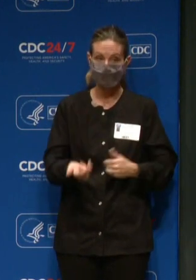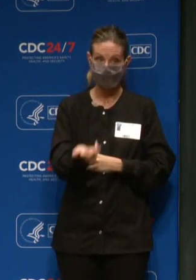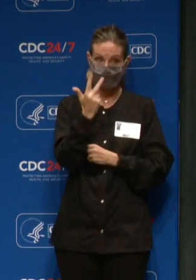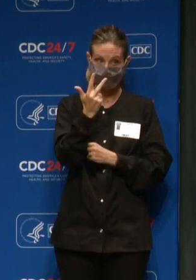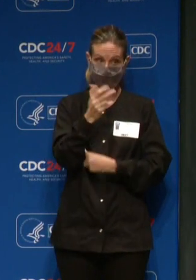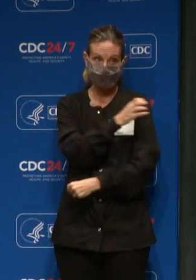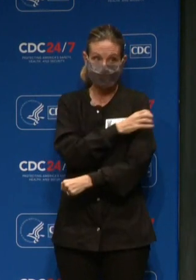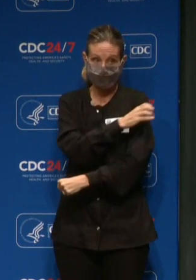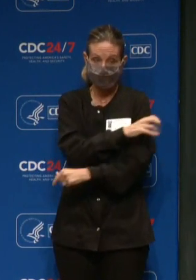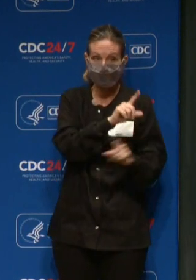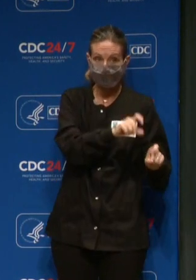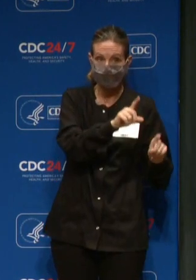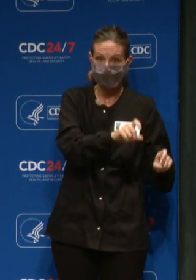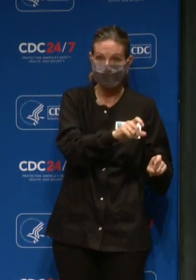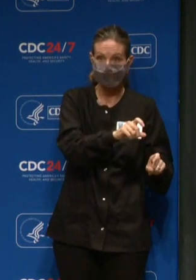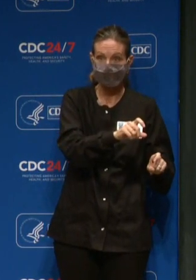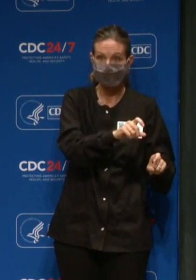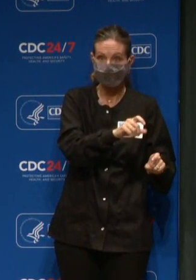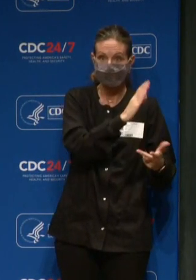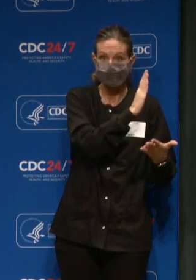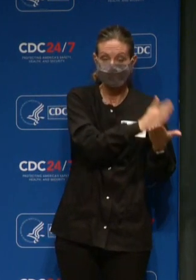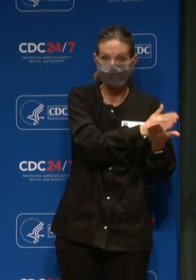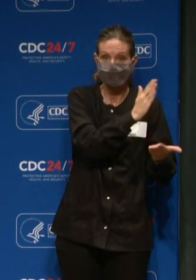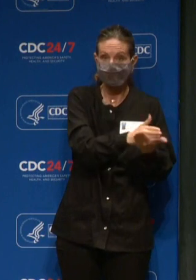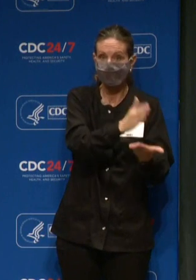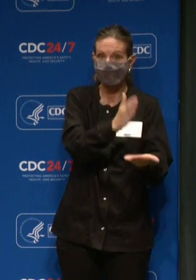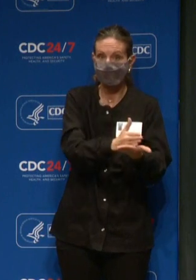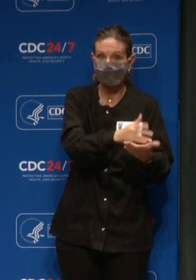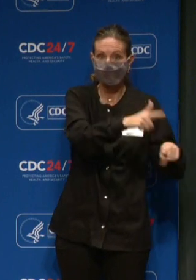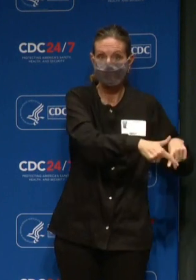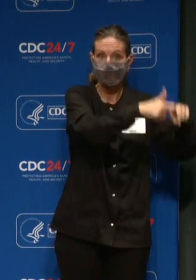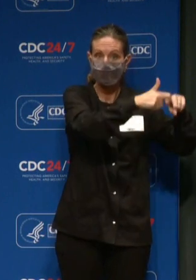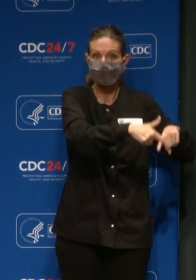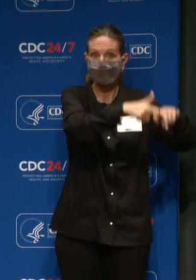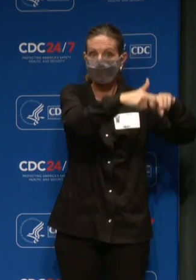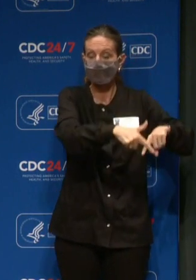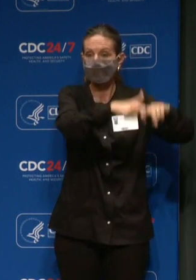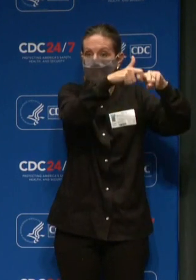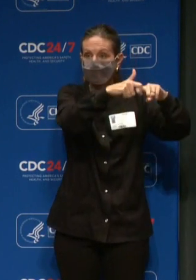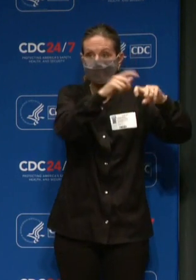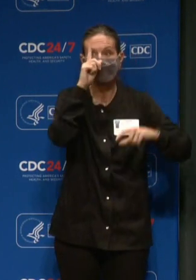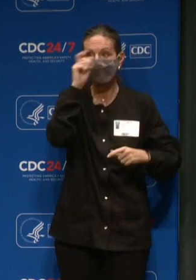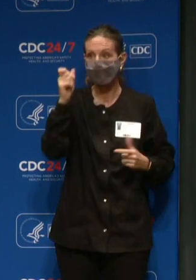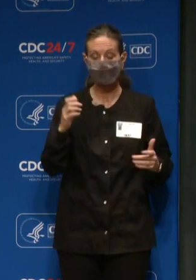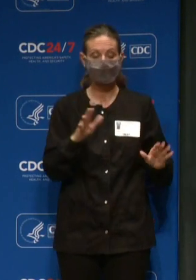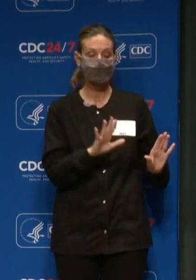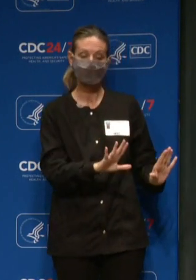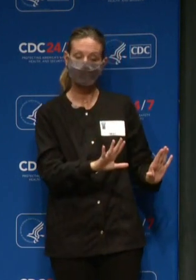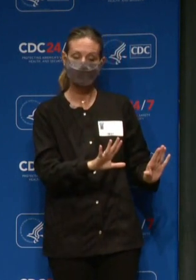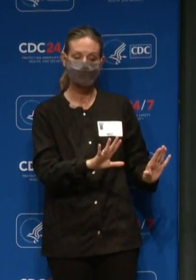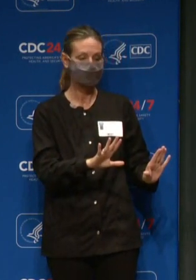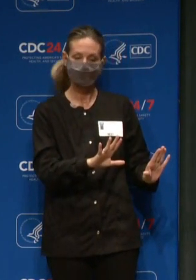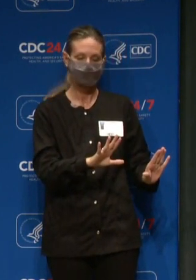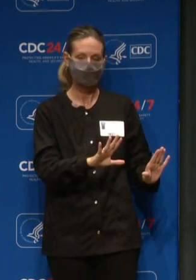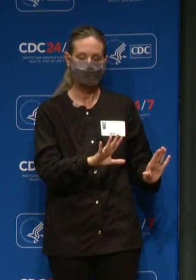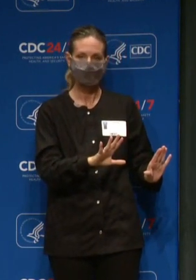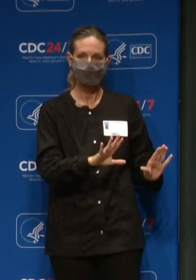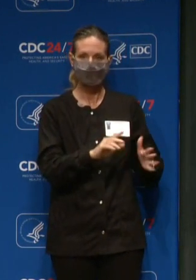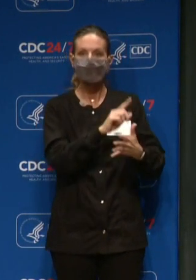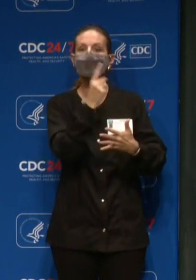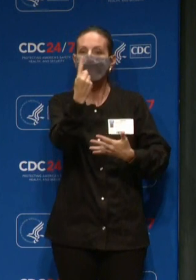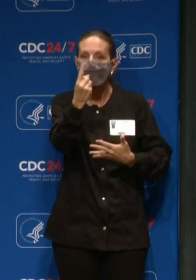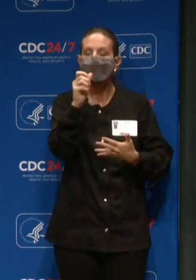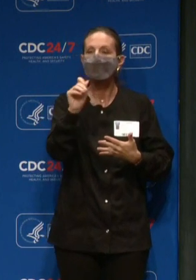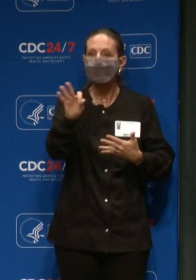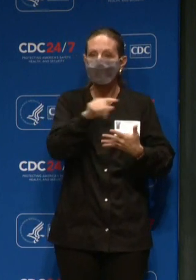been put on hold because of any type of safety concern. The system's working. This is being played by the book.